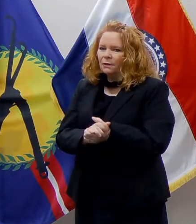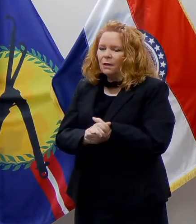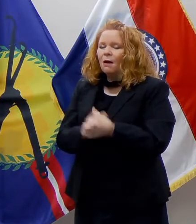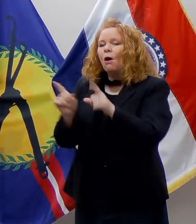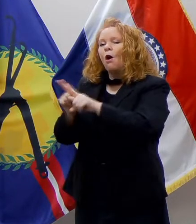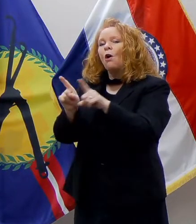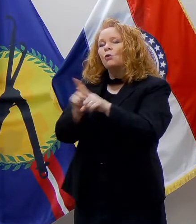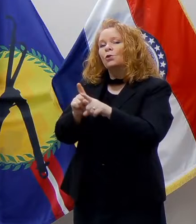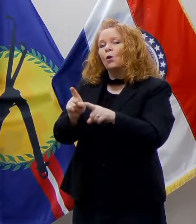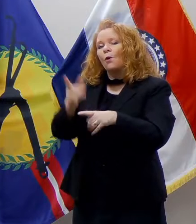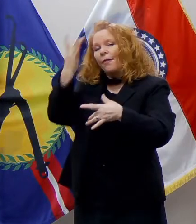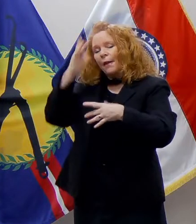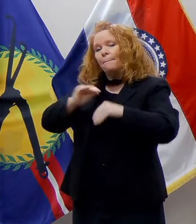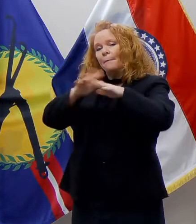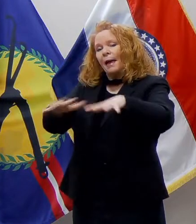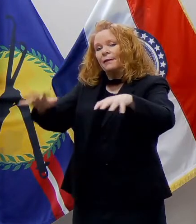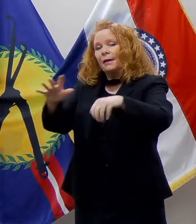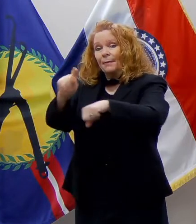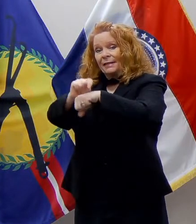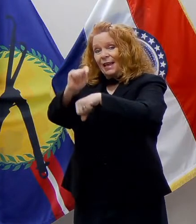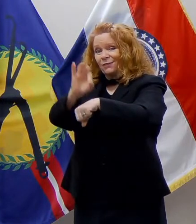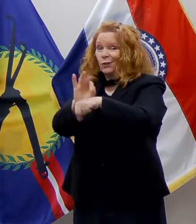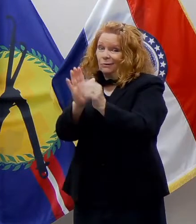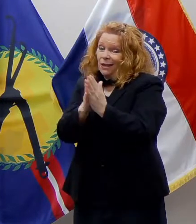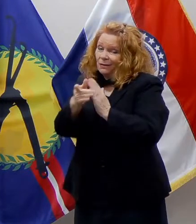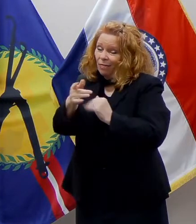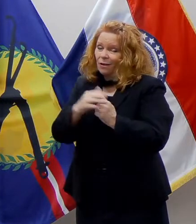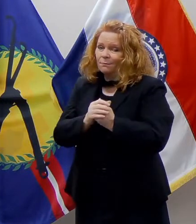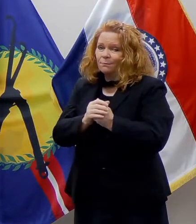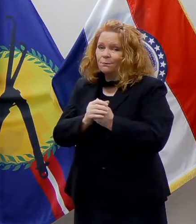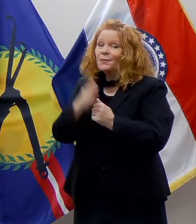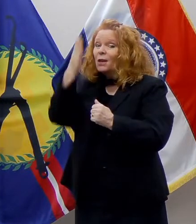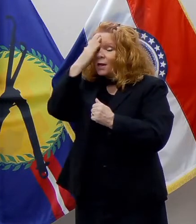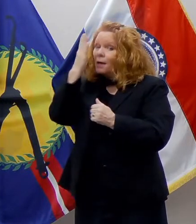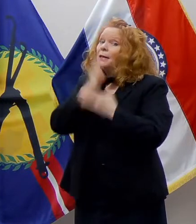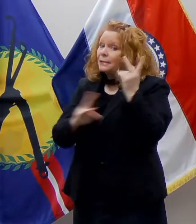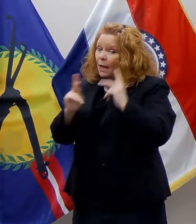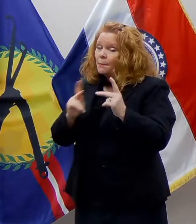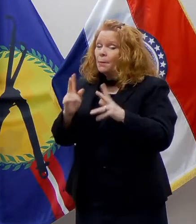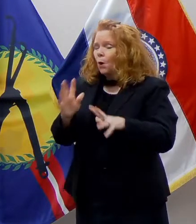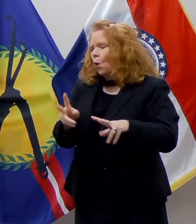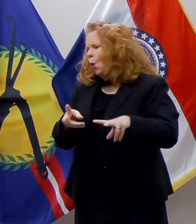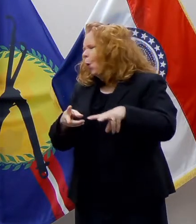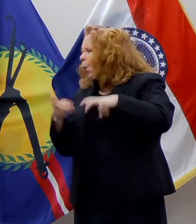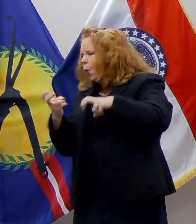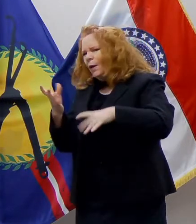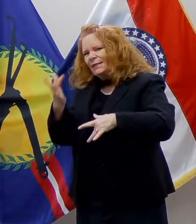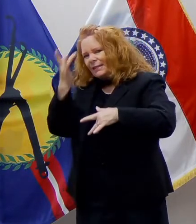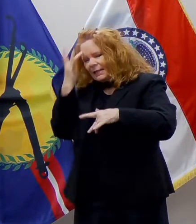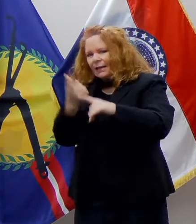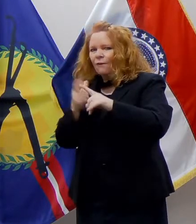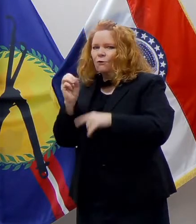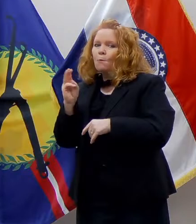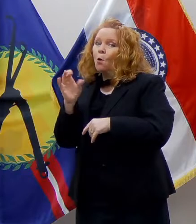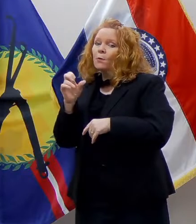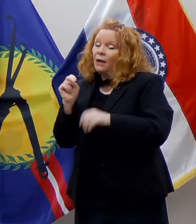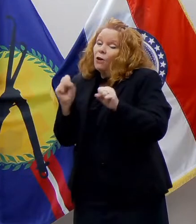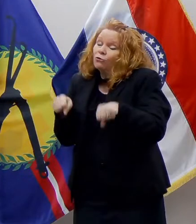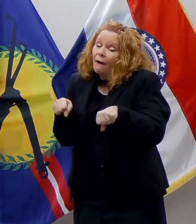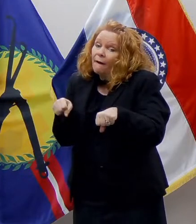force. We do know that folks can get really sick from the Omicron variant. Folks can die from the Omicron variant,